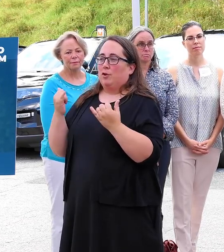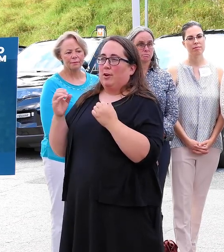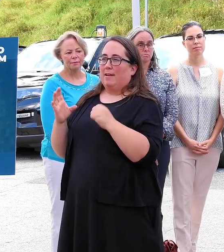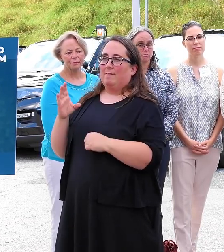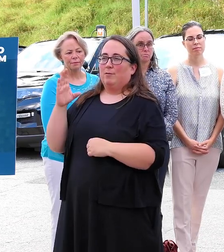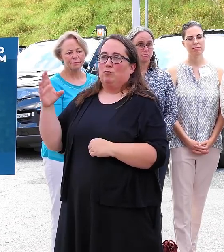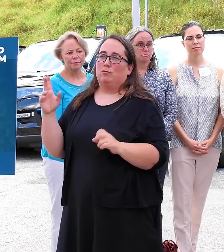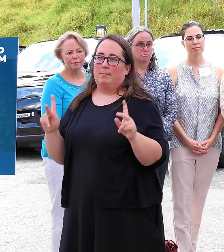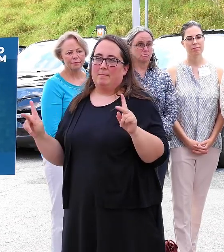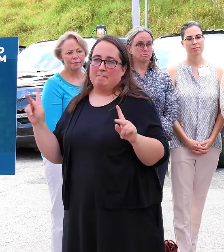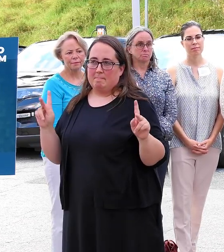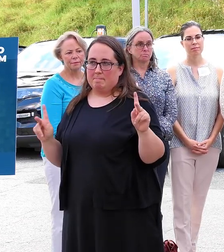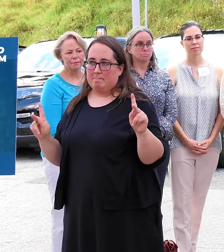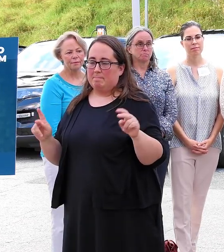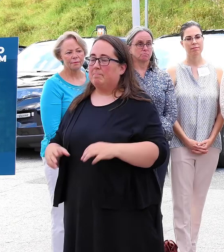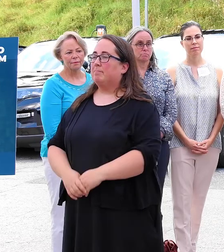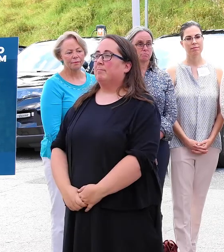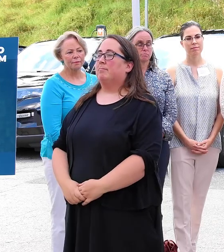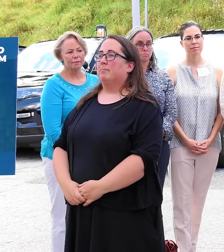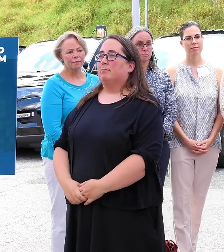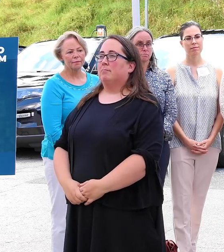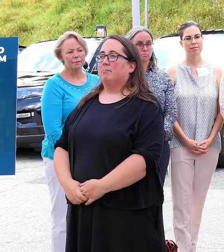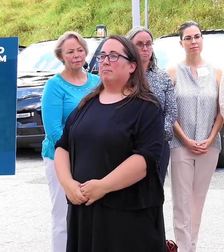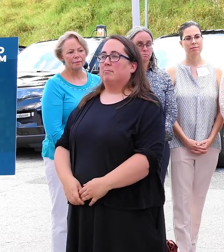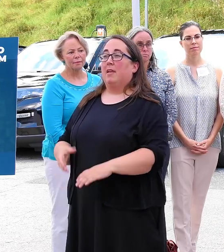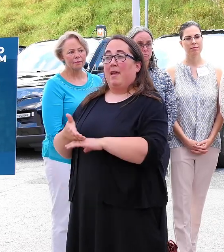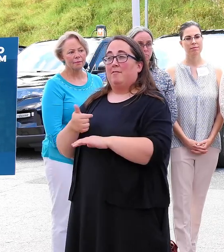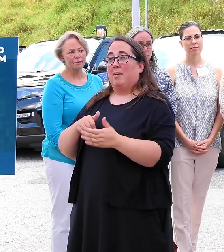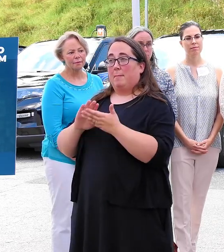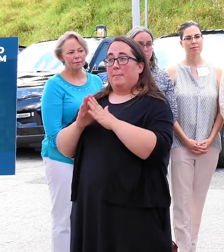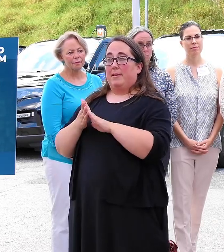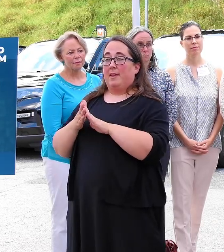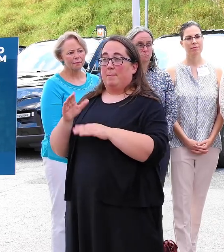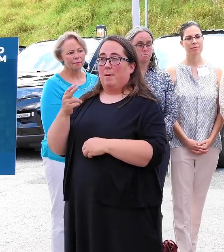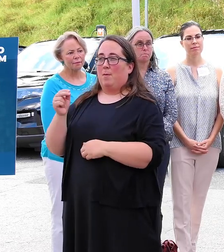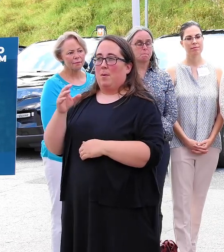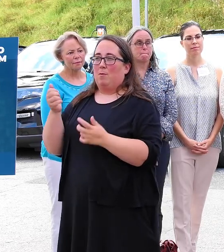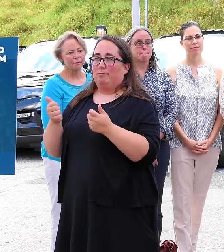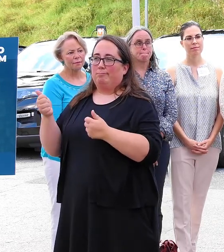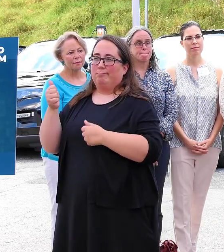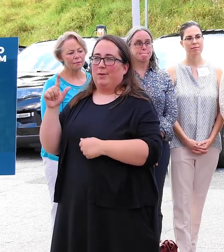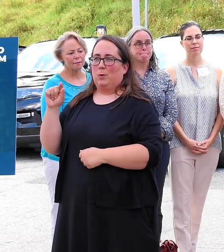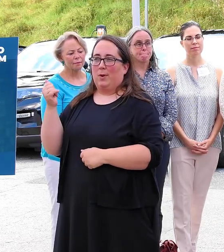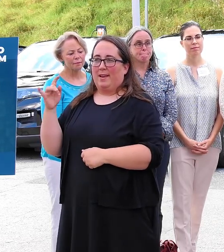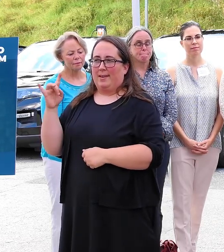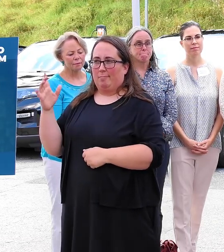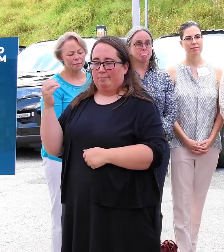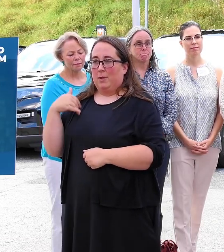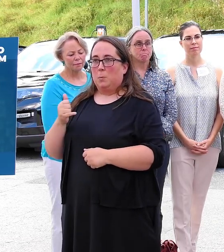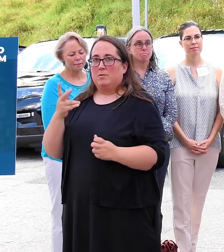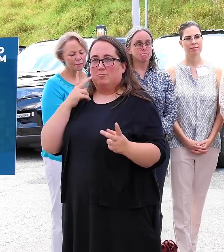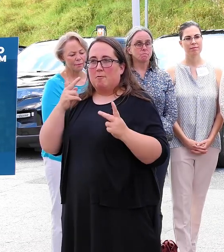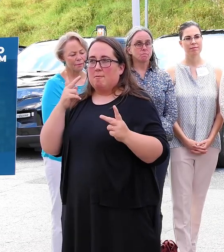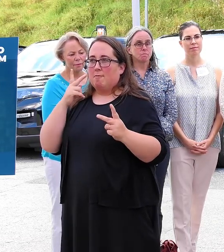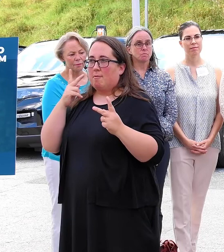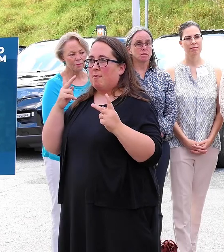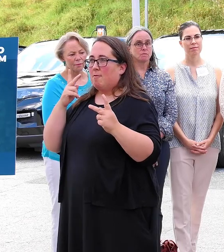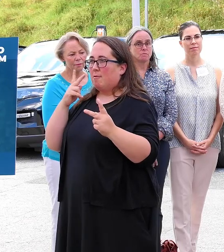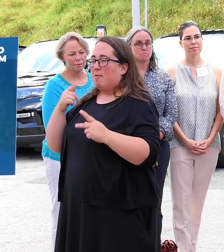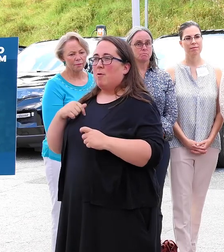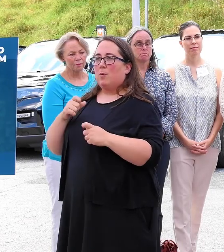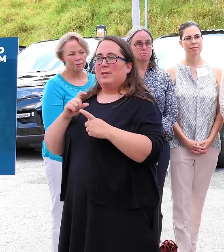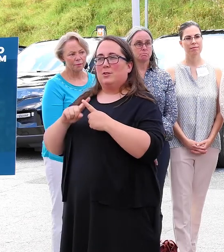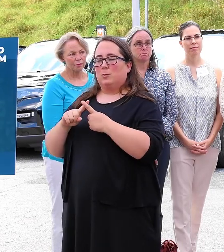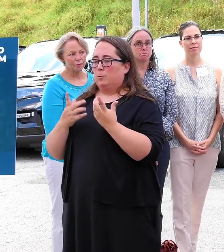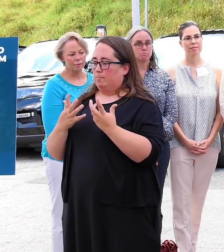future generations. After I became your Howard County executive in 2018, we saw that we needed to